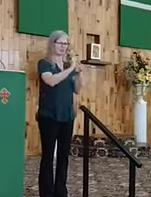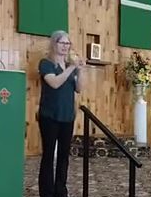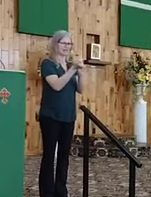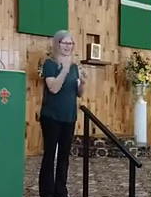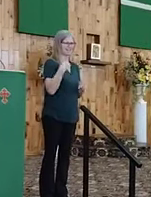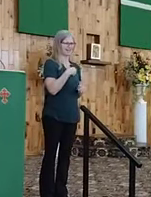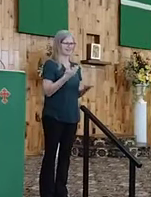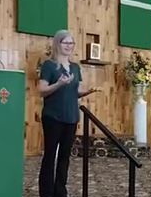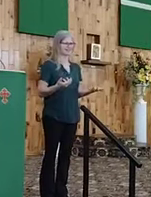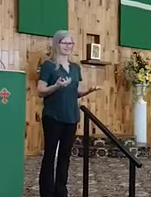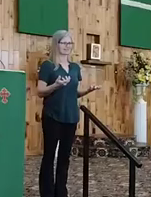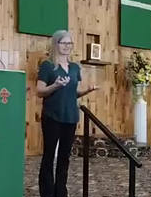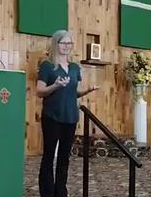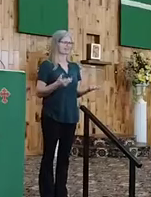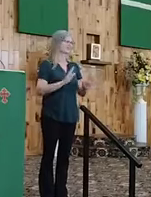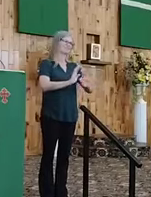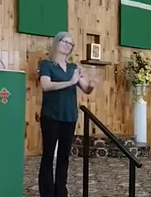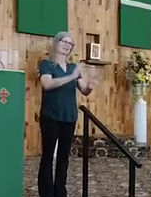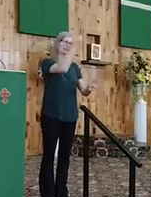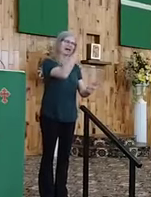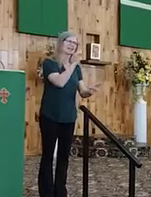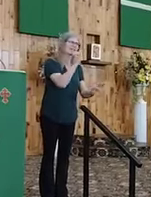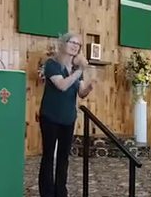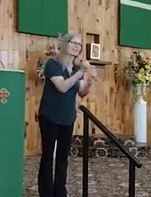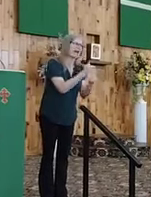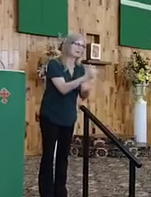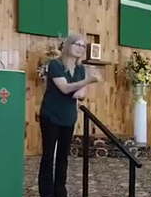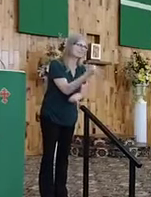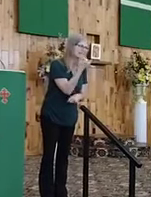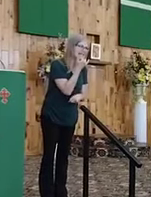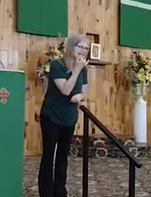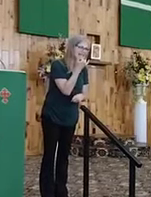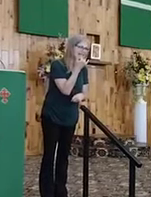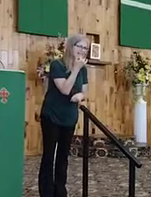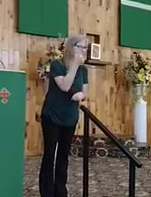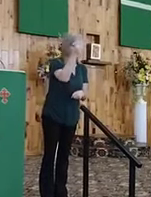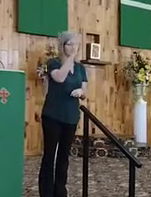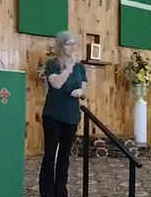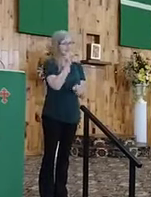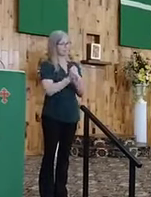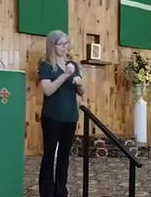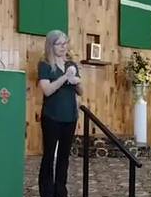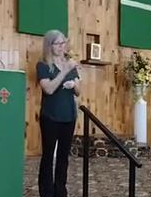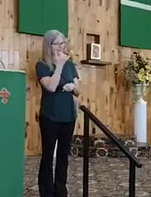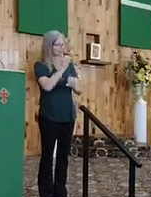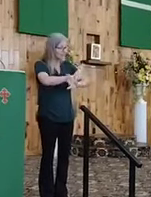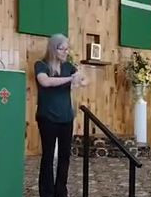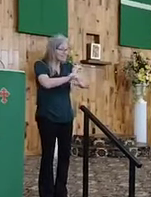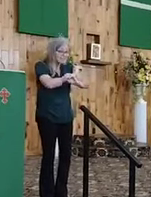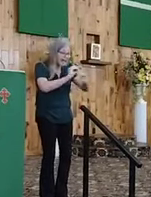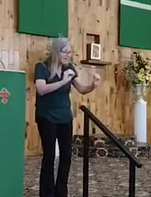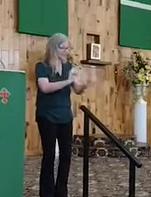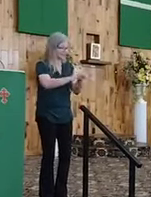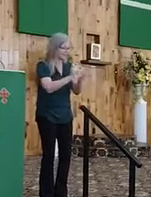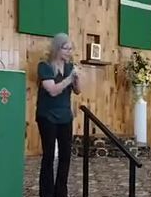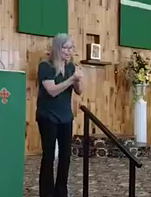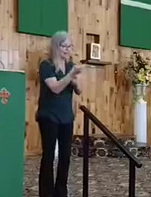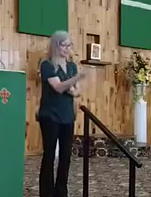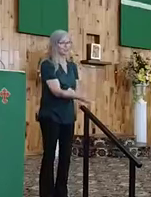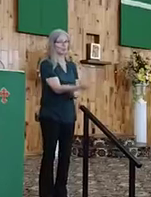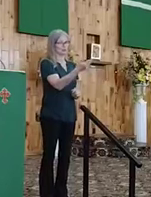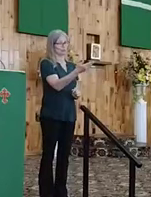make mistakes. You didn't hear me? God doesn't make mistakes. And there's nothing to be changed when God made us. Because